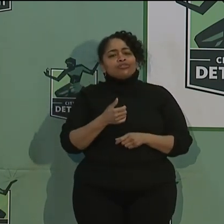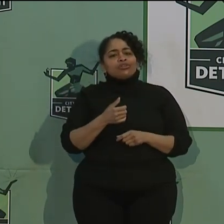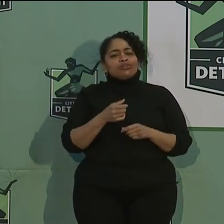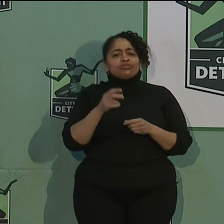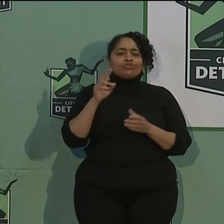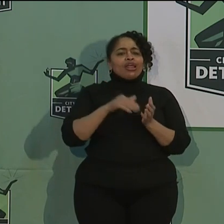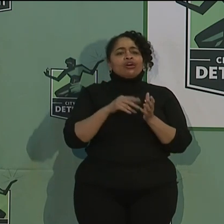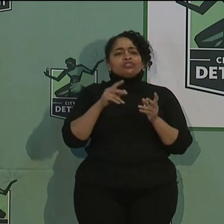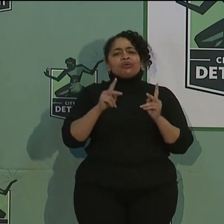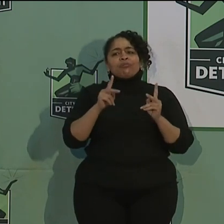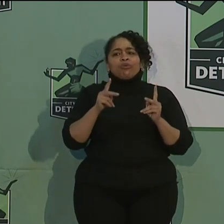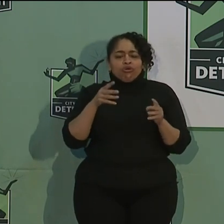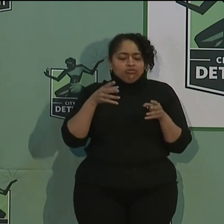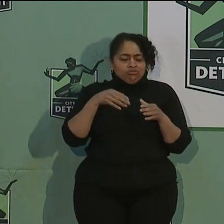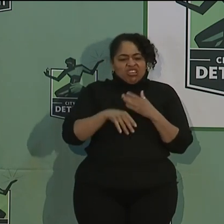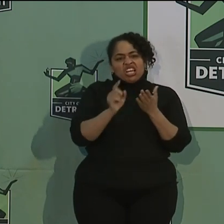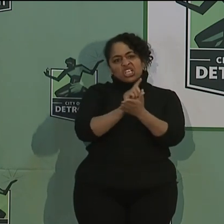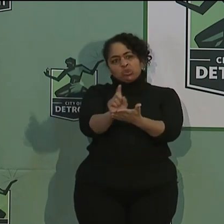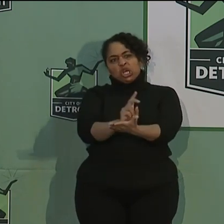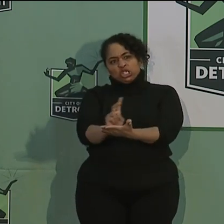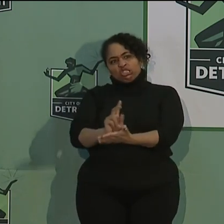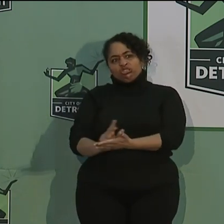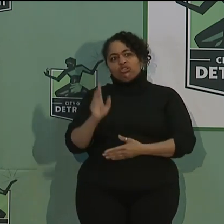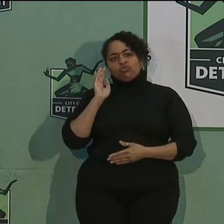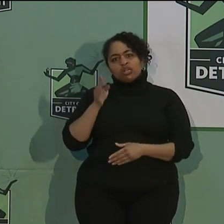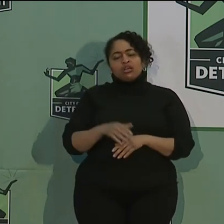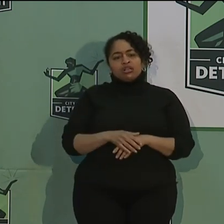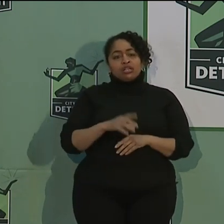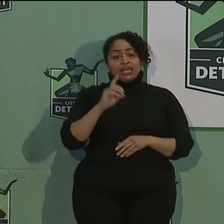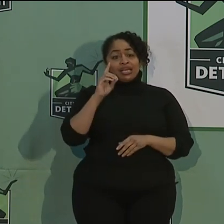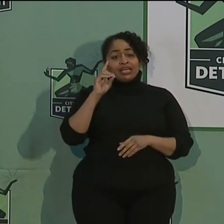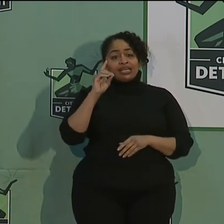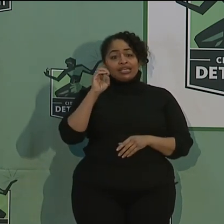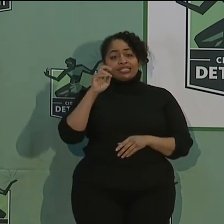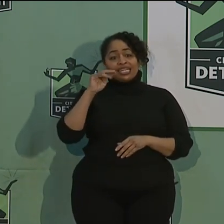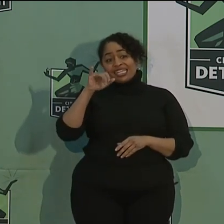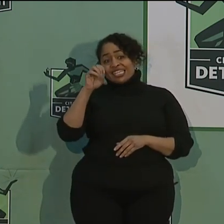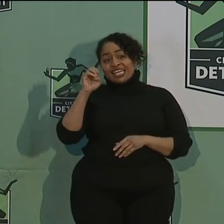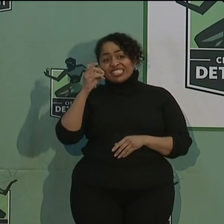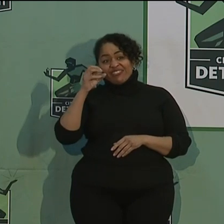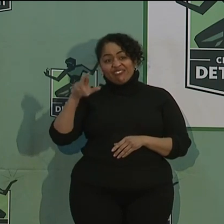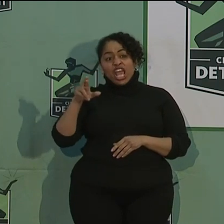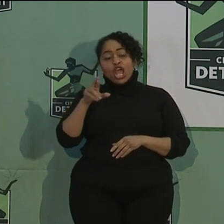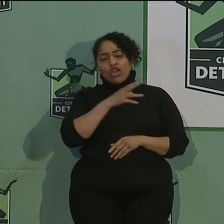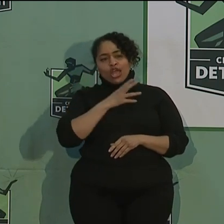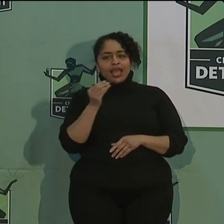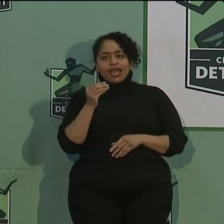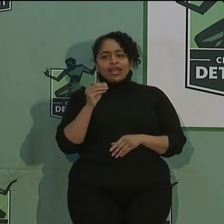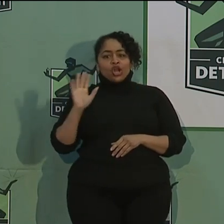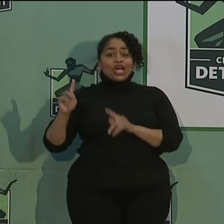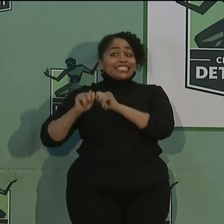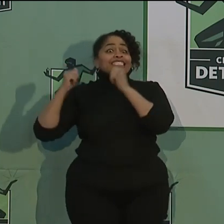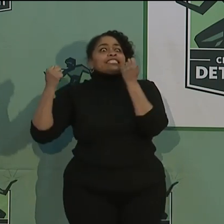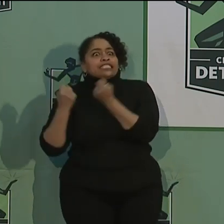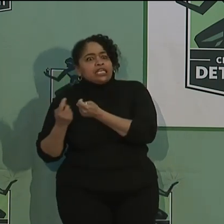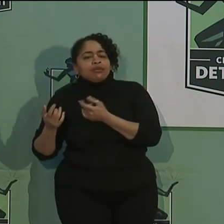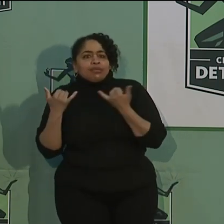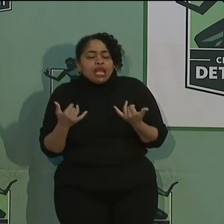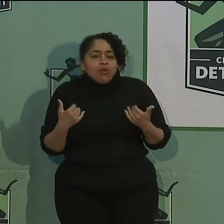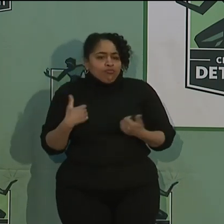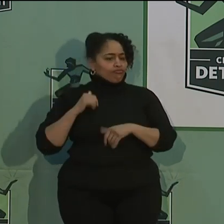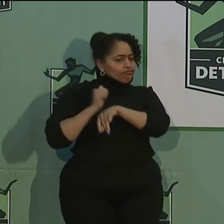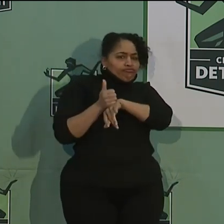or so. And Denise Fair and her team have now got a rapid response team that once the